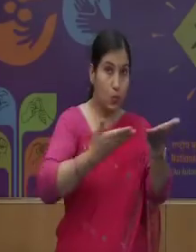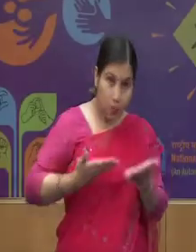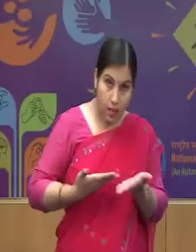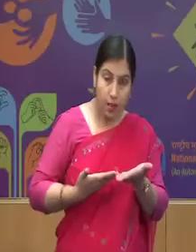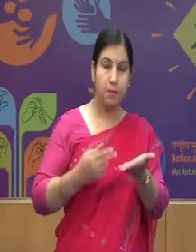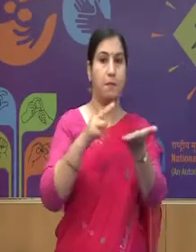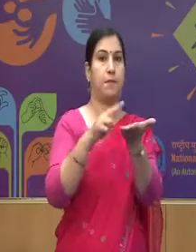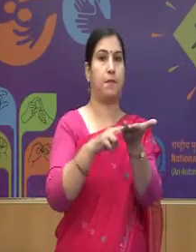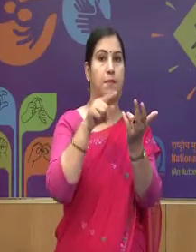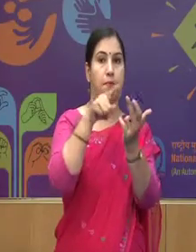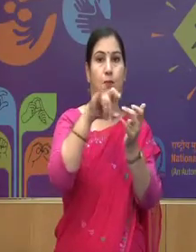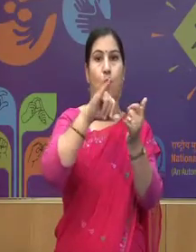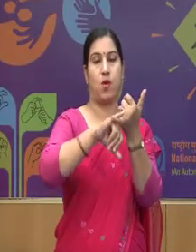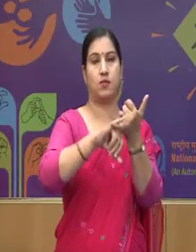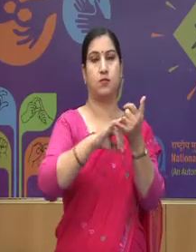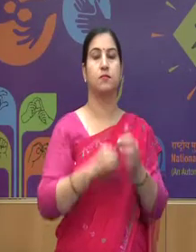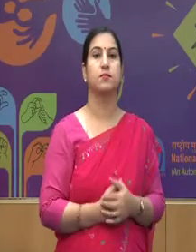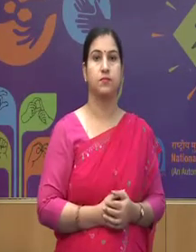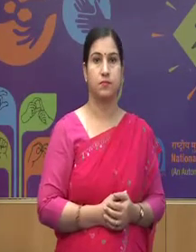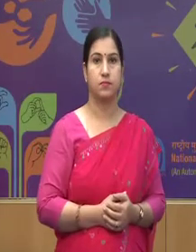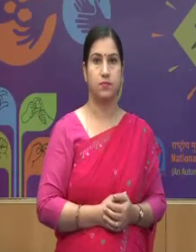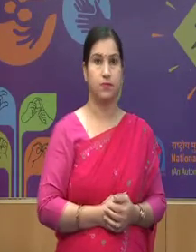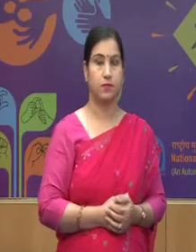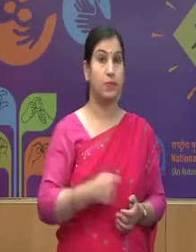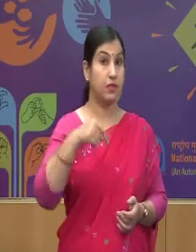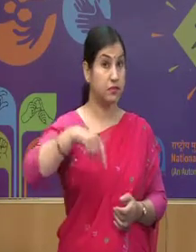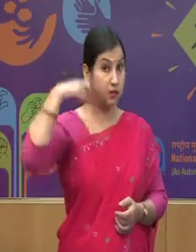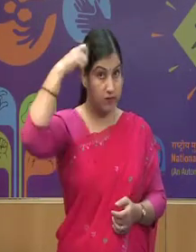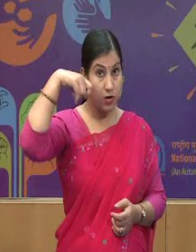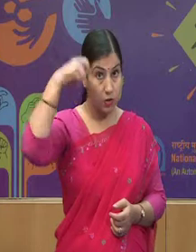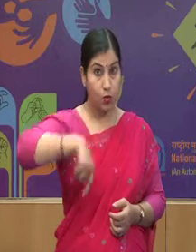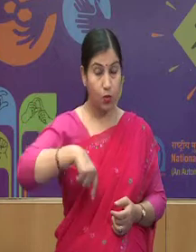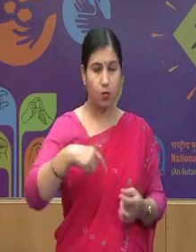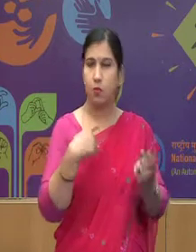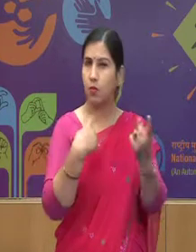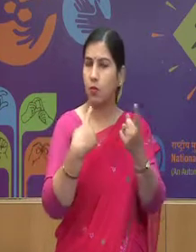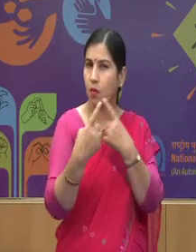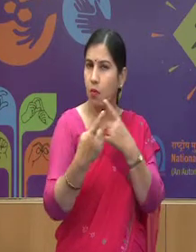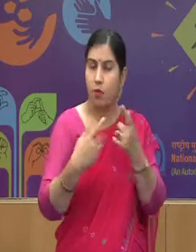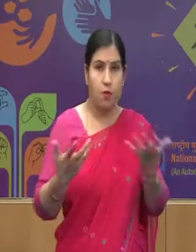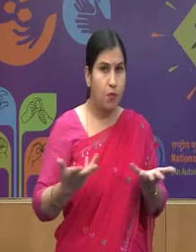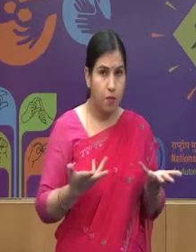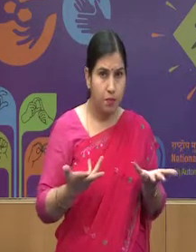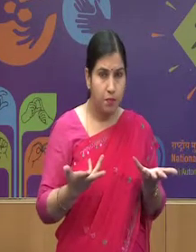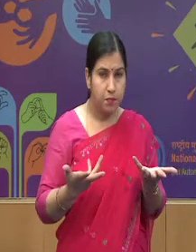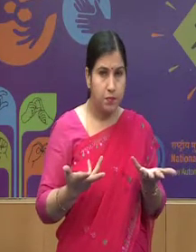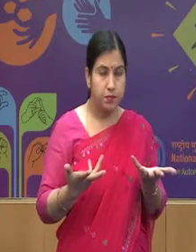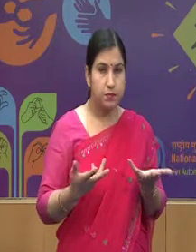Welcome to NIOS. In this video, we will discuss Chapter 4